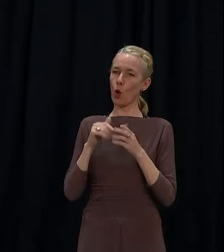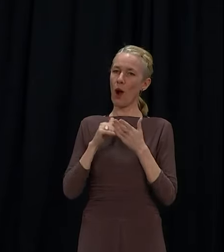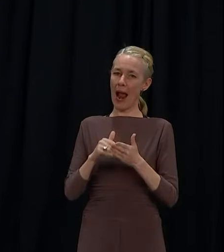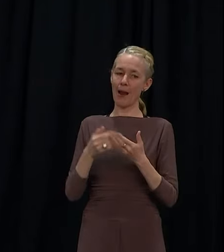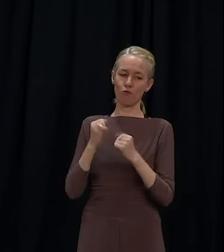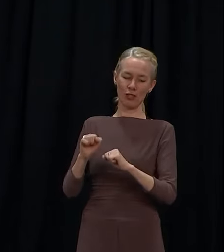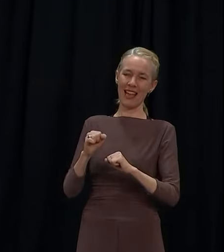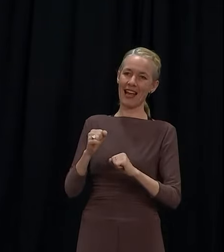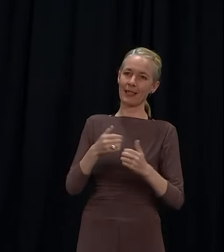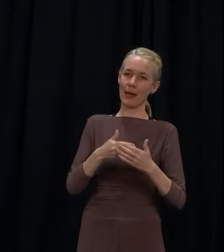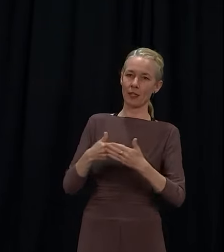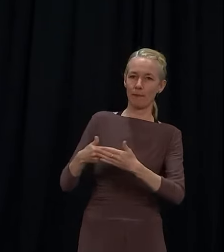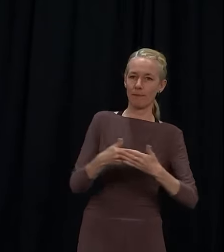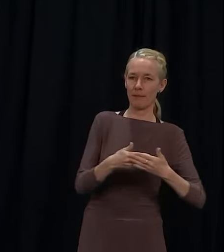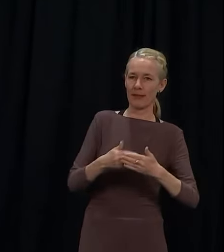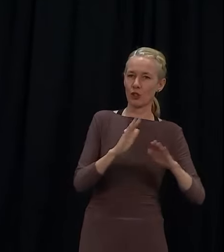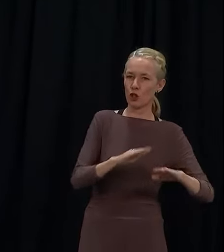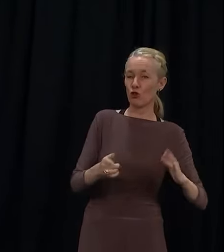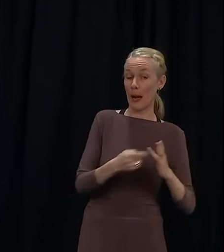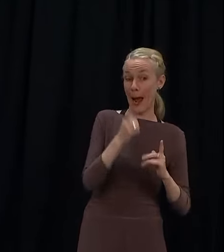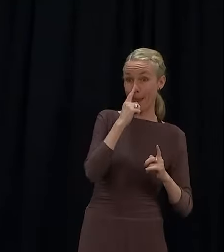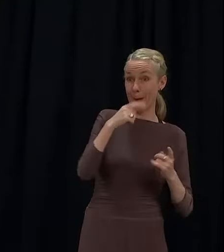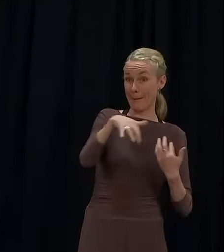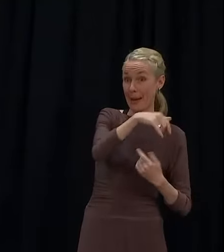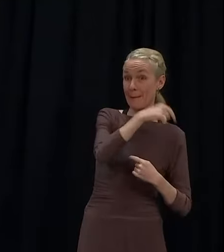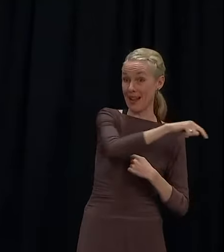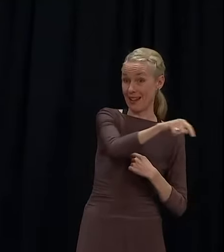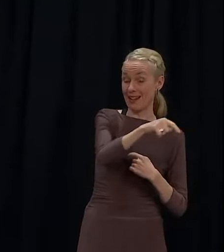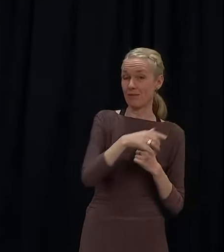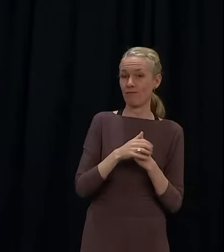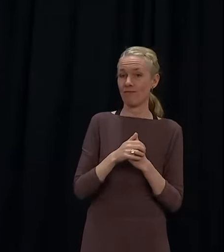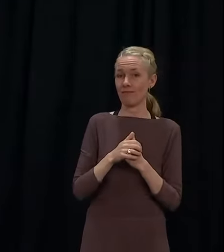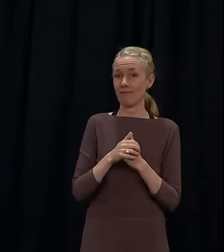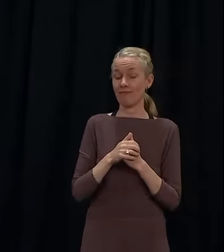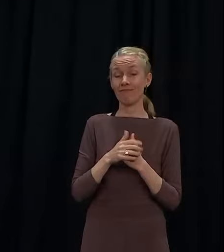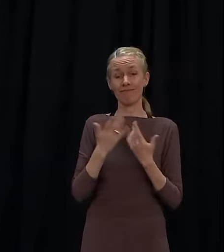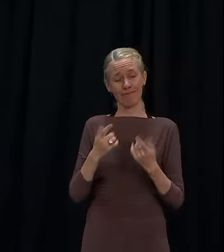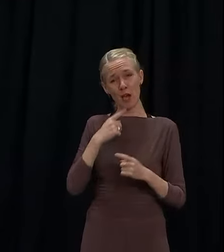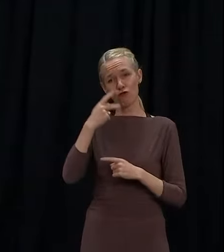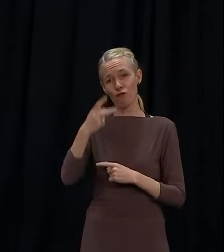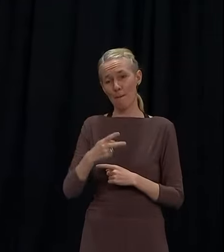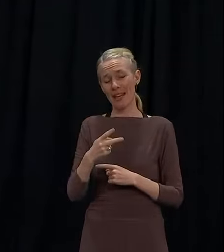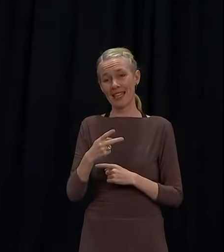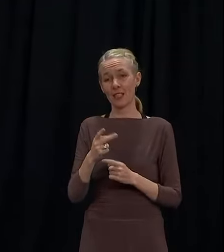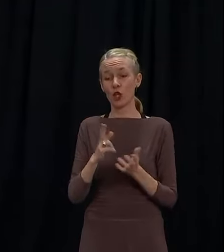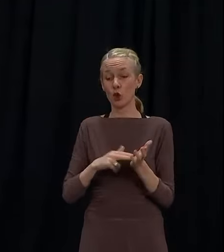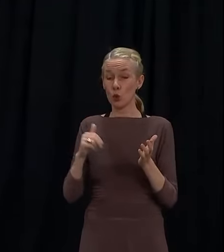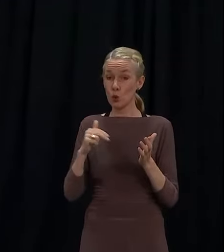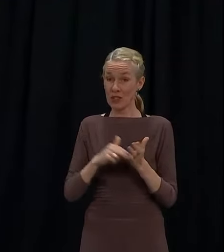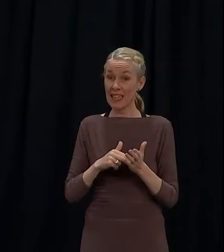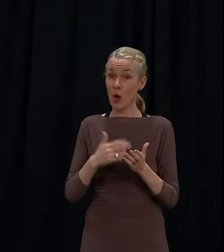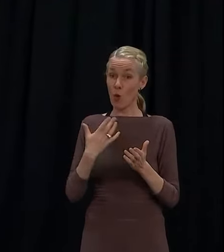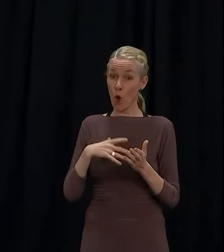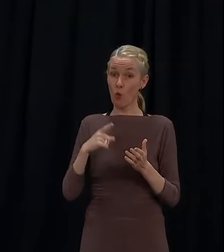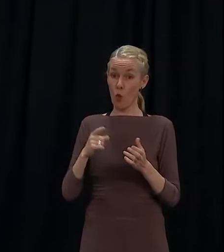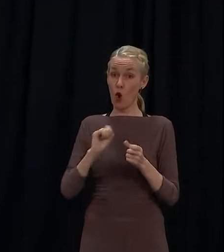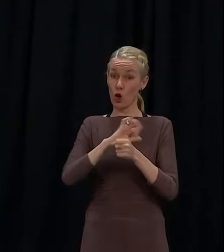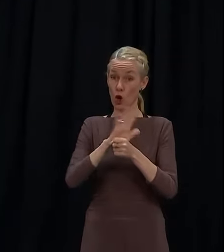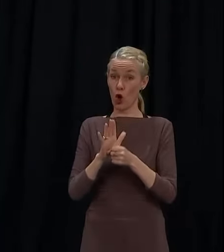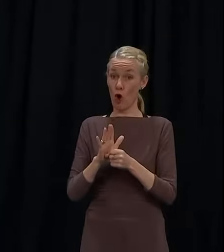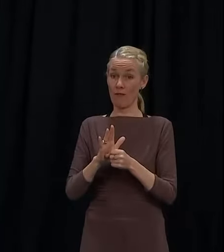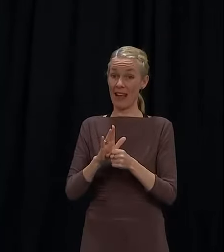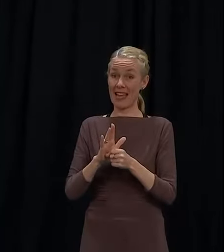plan is very clear. For now, elimination is the very best strategy for New Zealand. We will continue to look at the best evidence